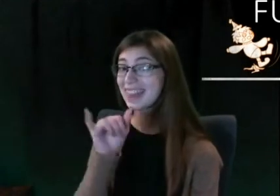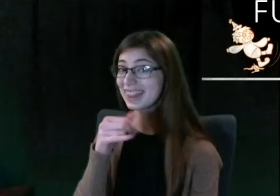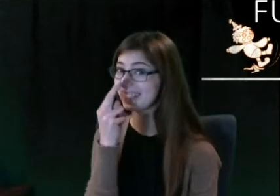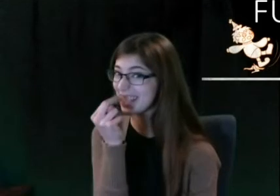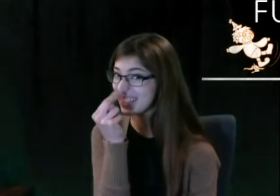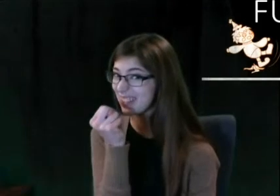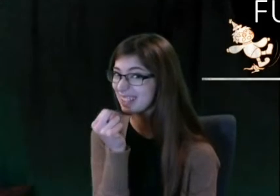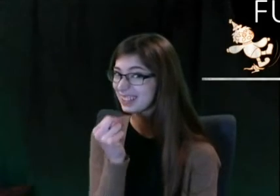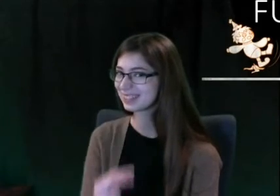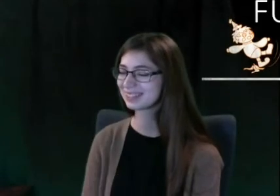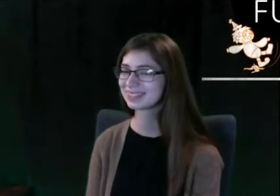That's funny.